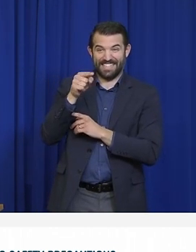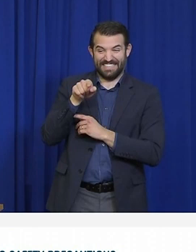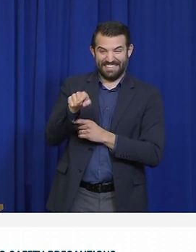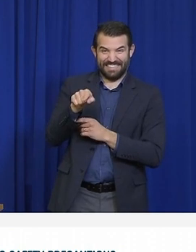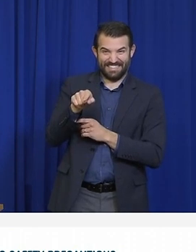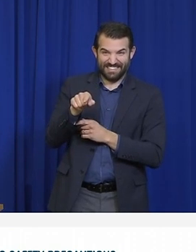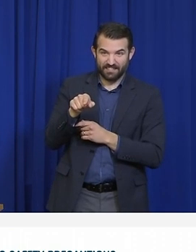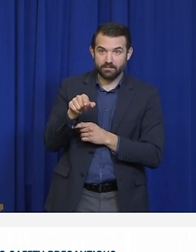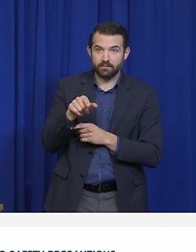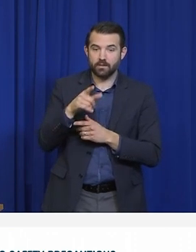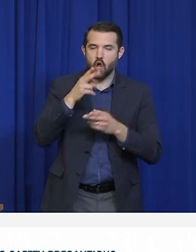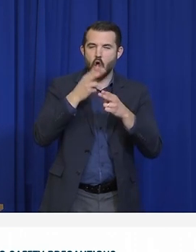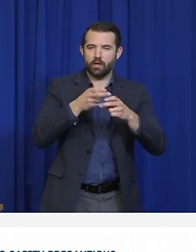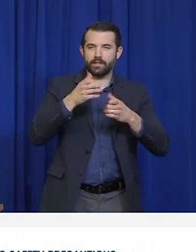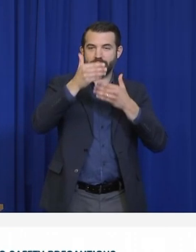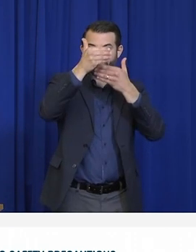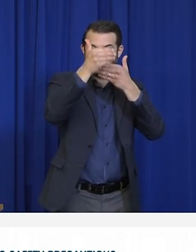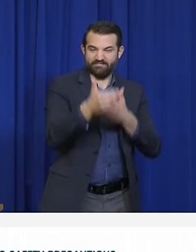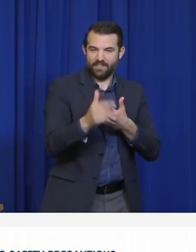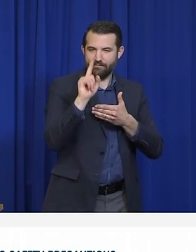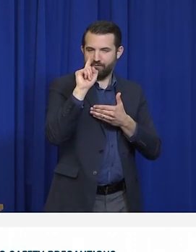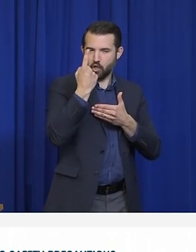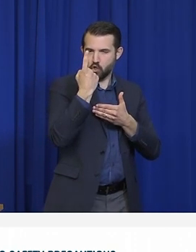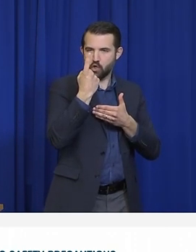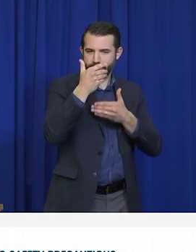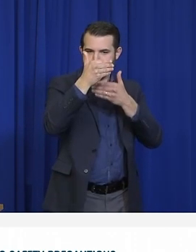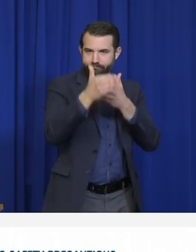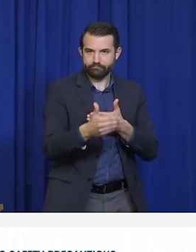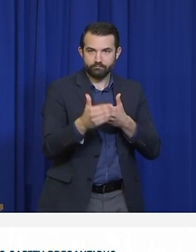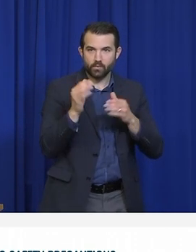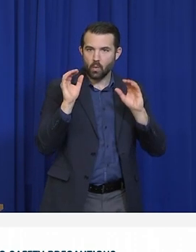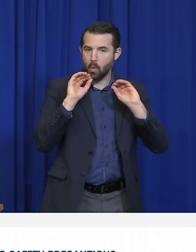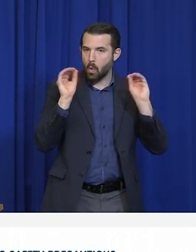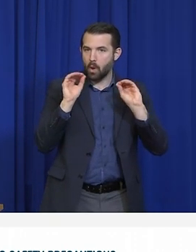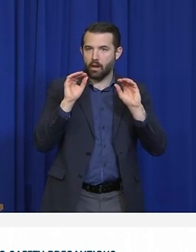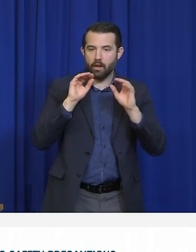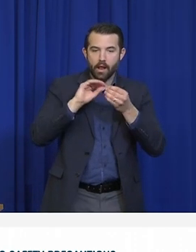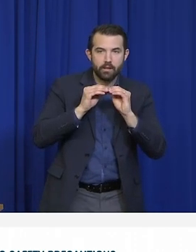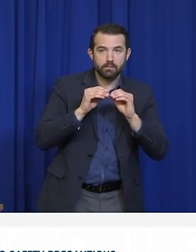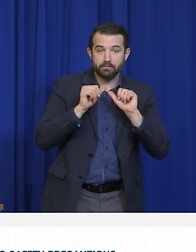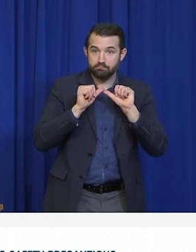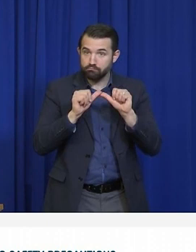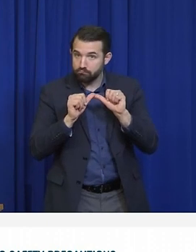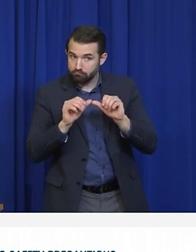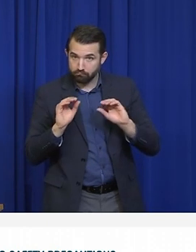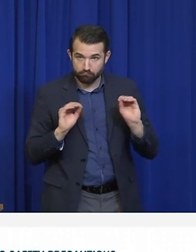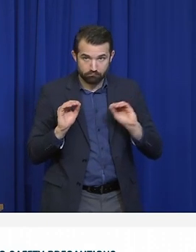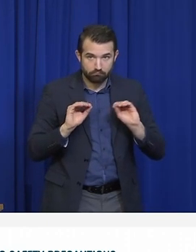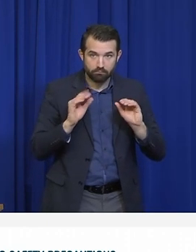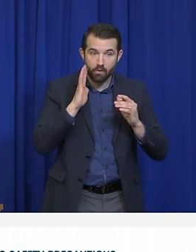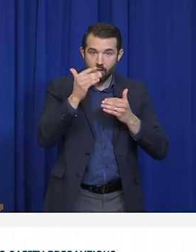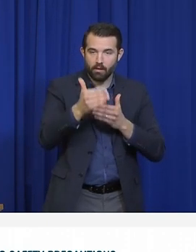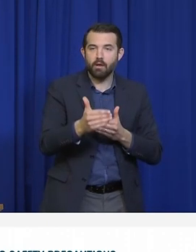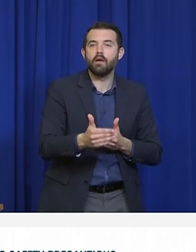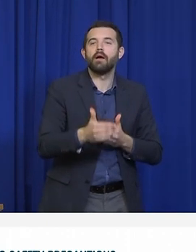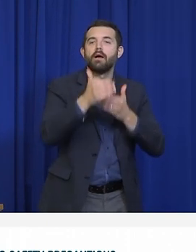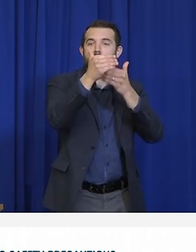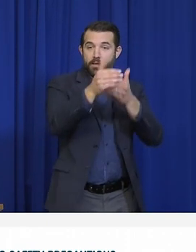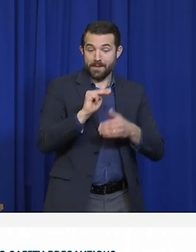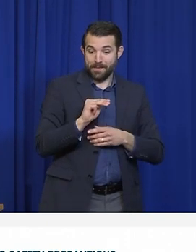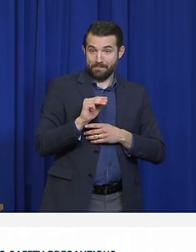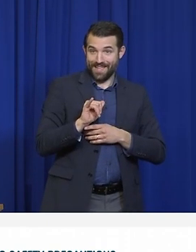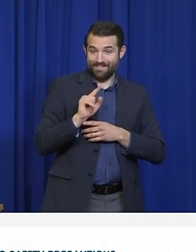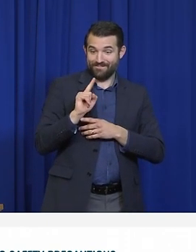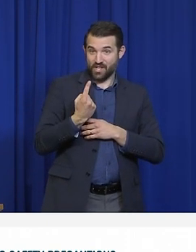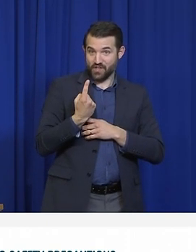are new know new trends that change the plan stage 2 will begin on June and Stage 3 will begin in July and